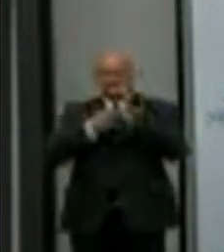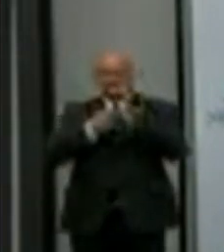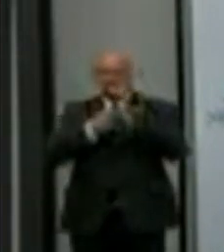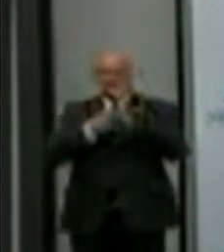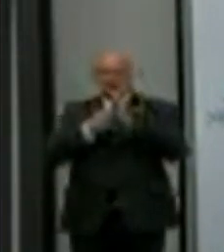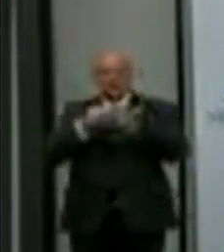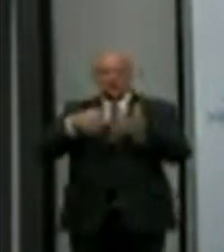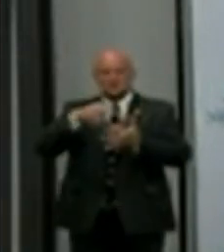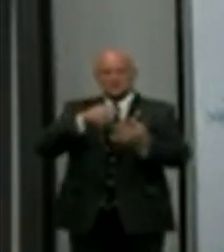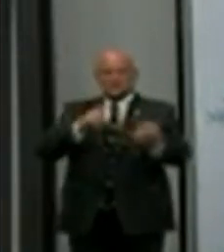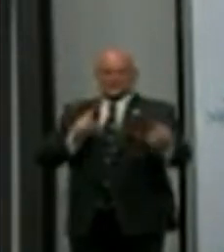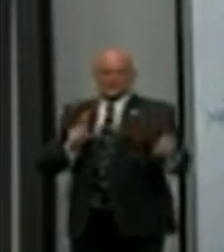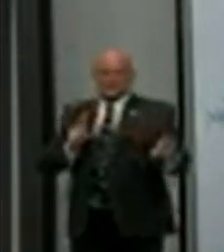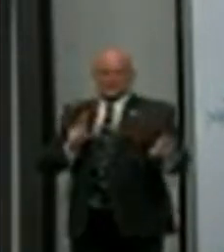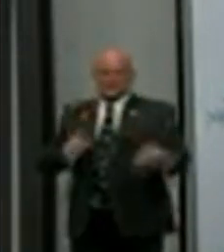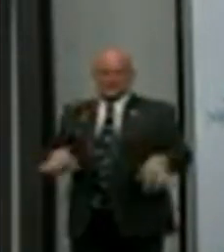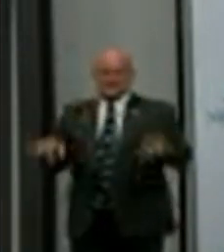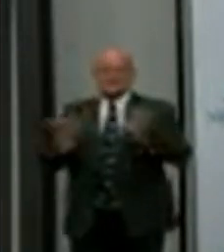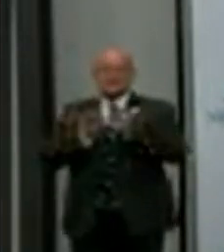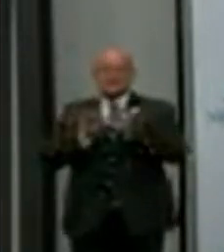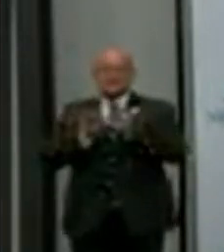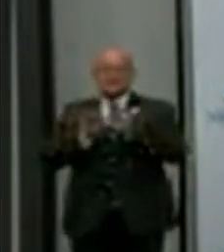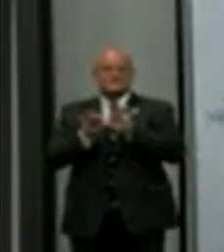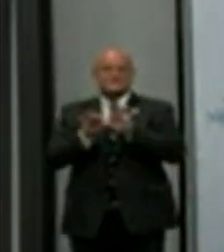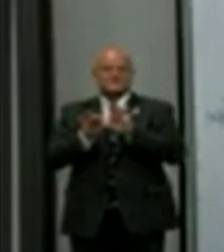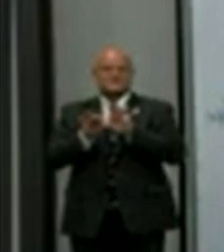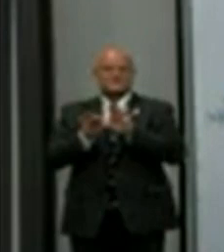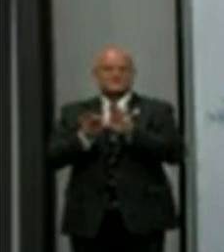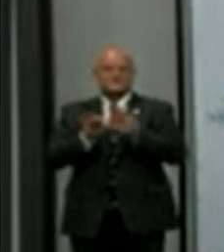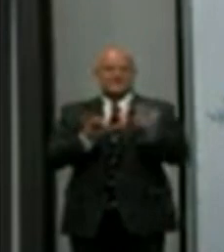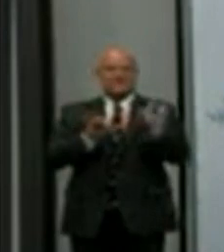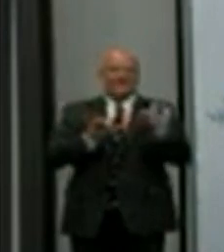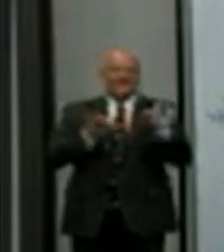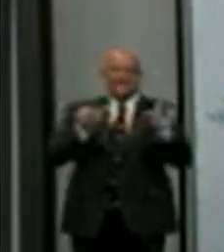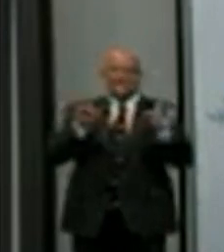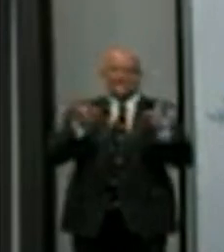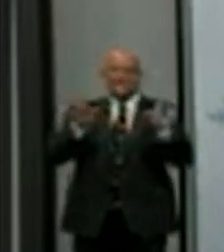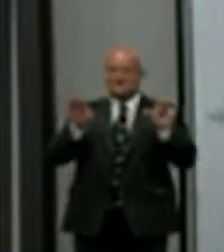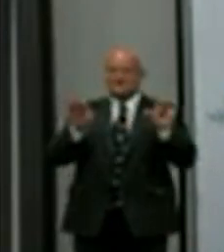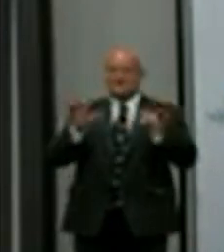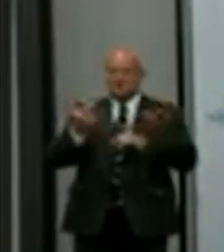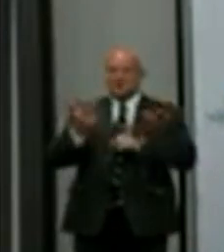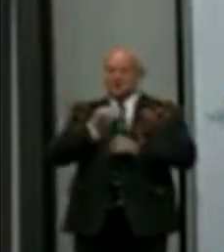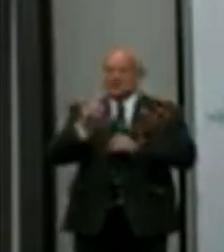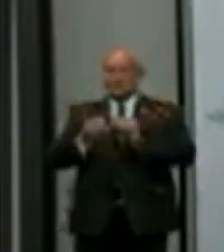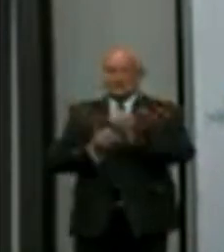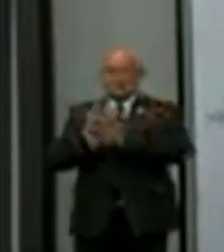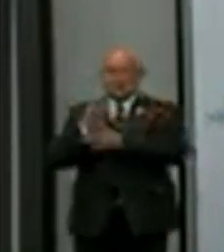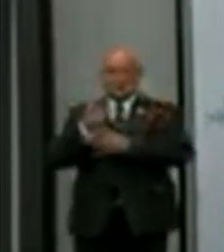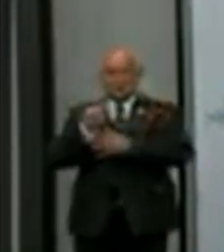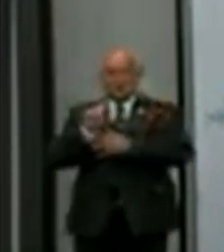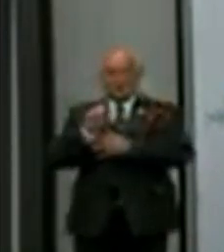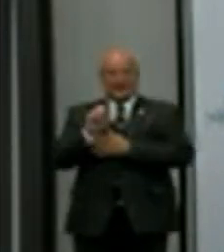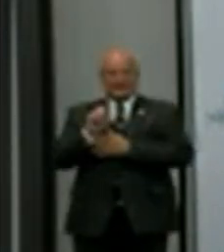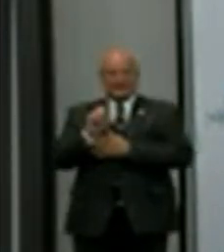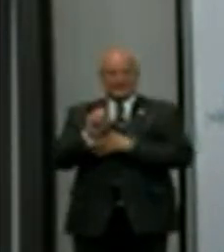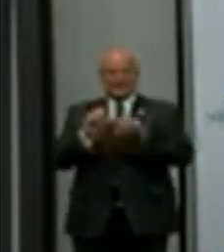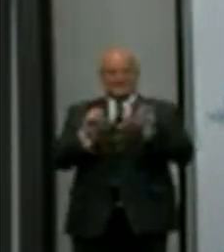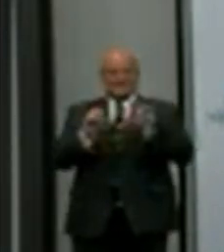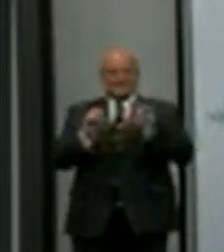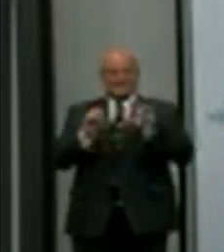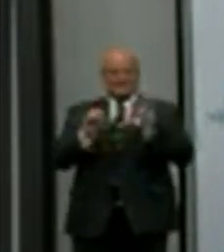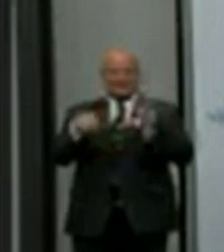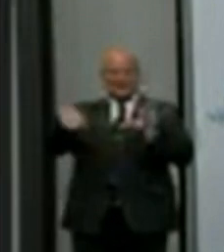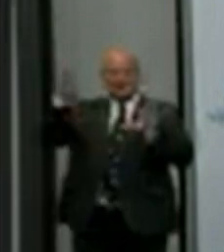or socially distance themselves. 18 to 24, we had a 13% growth rate. 65